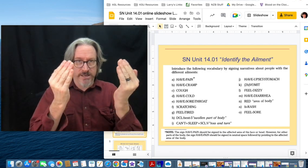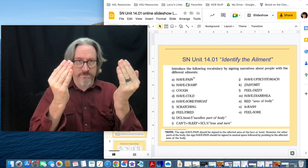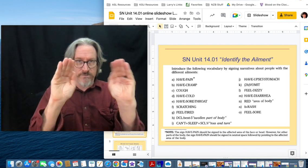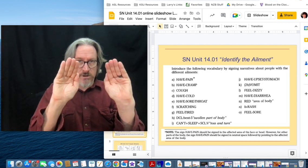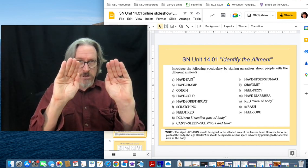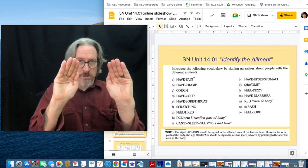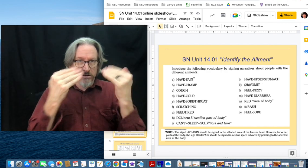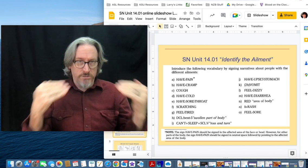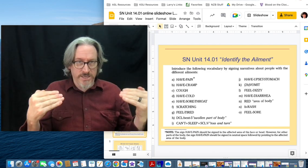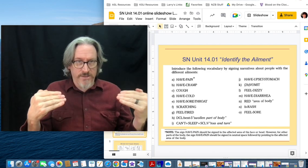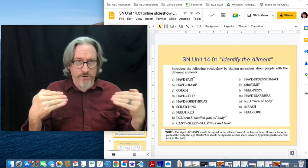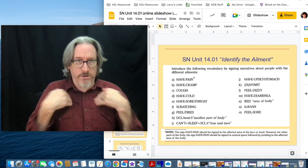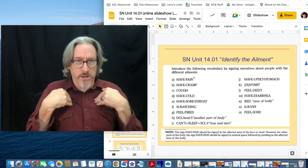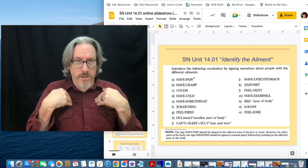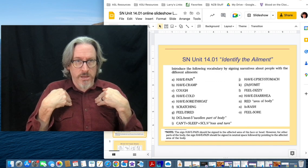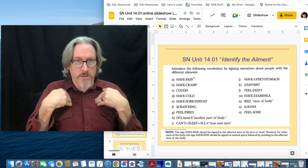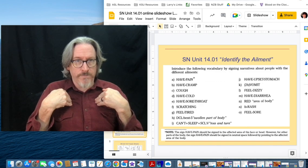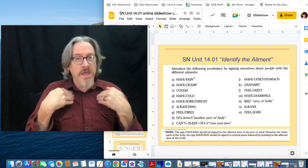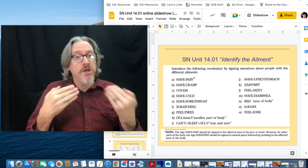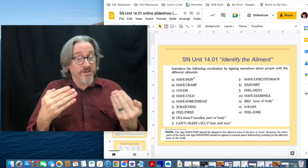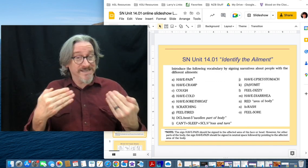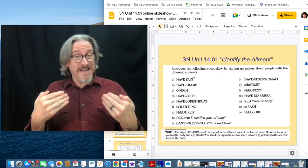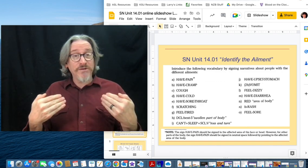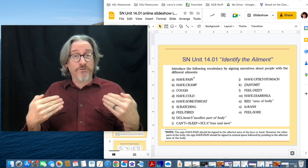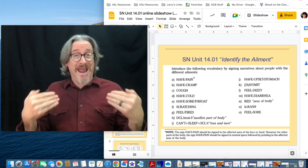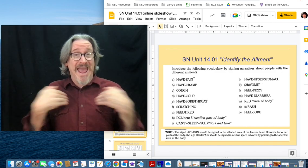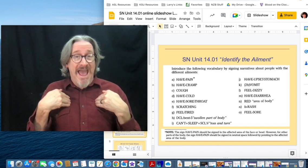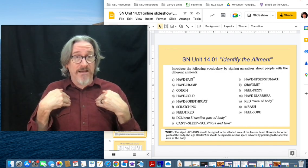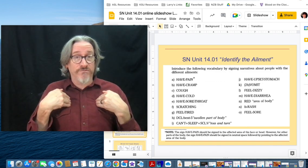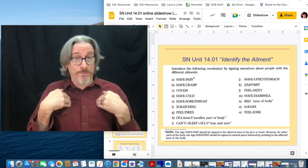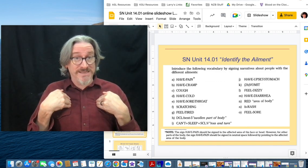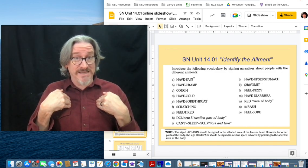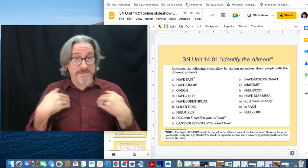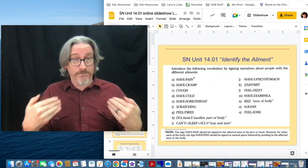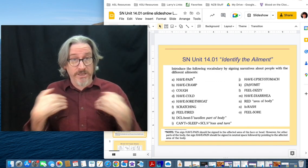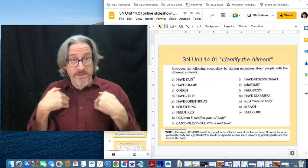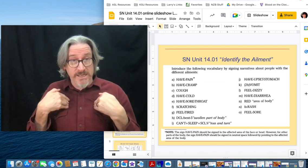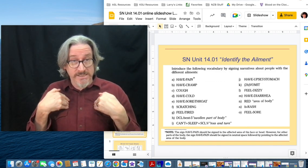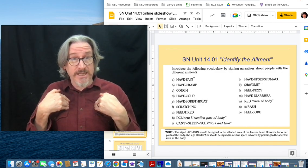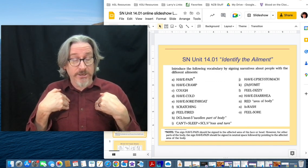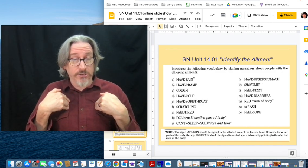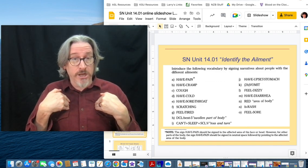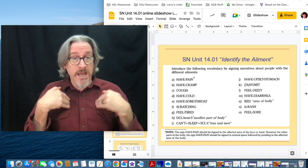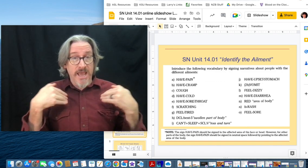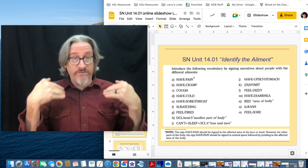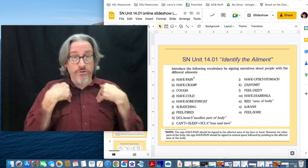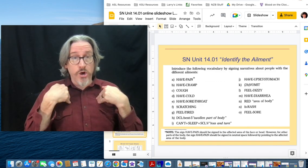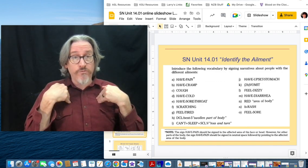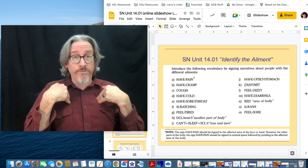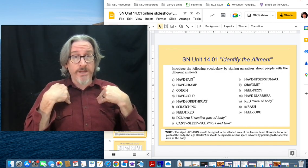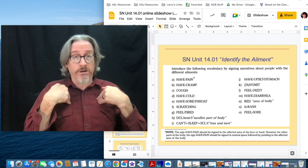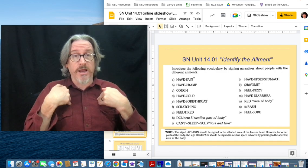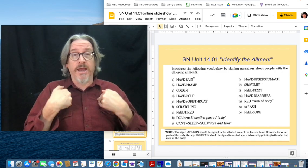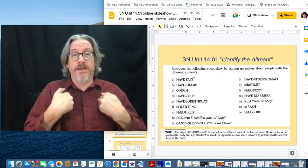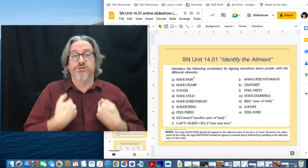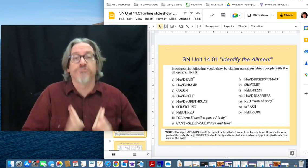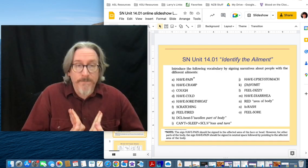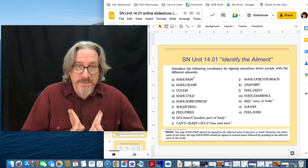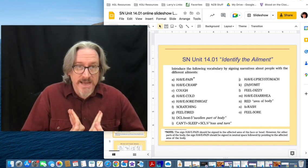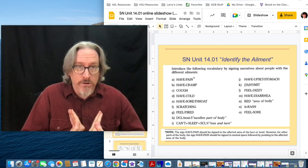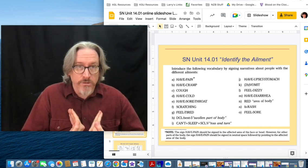hands kind of together. The sign for have, to possess something, is here. And if you go from here